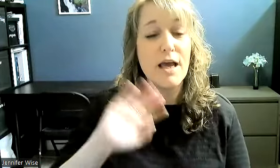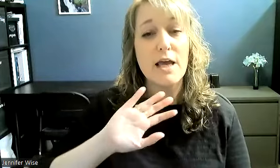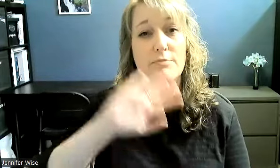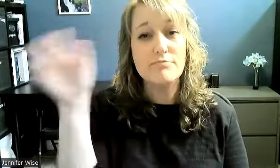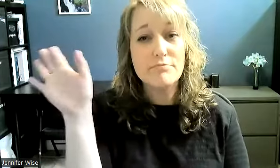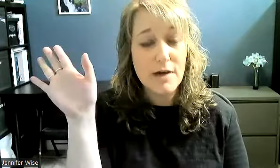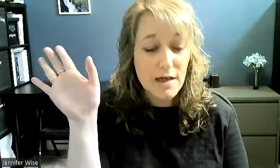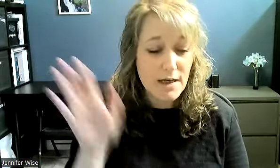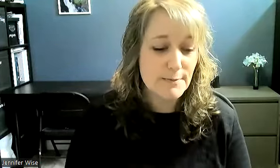hey, hi.